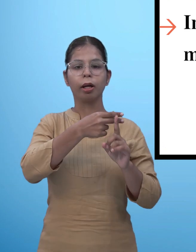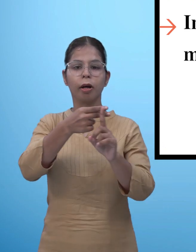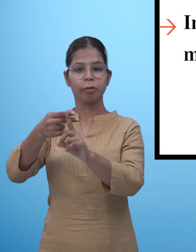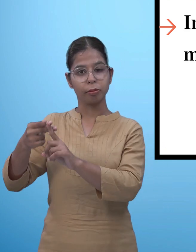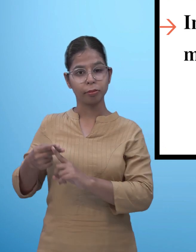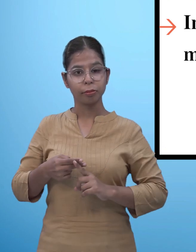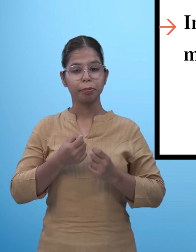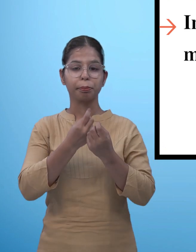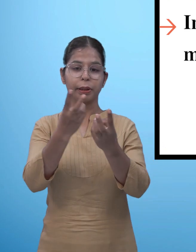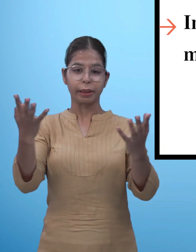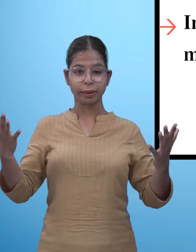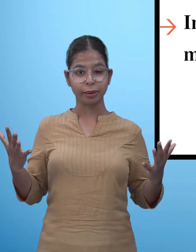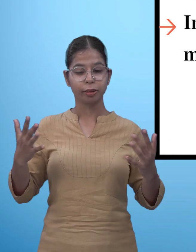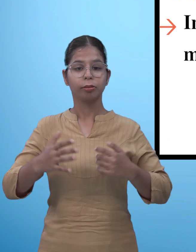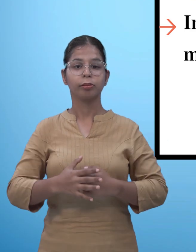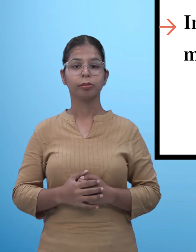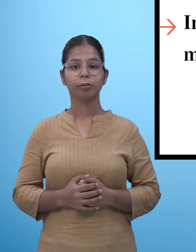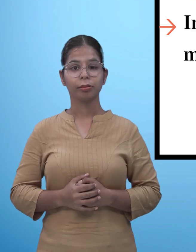course of its history.